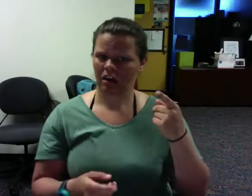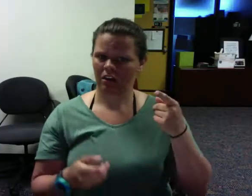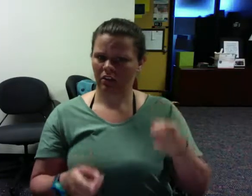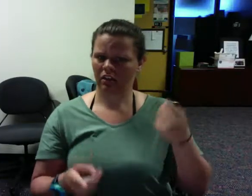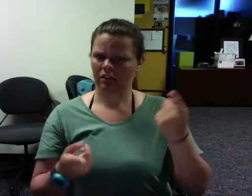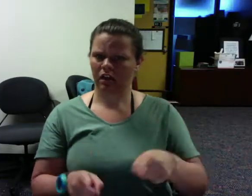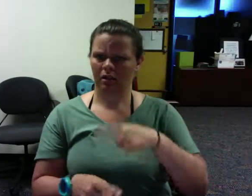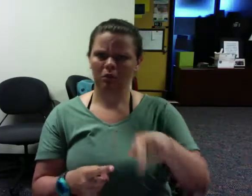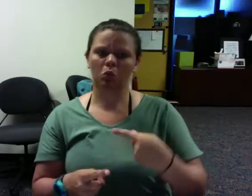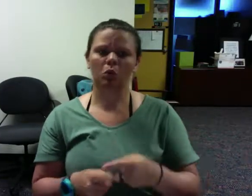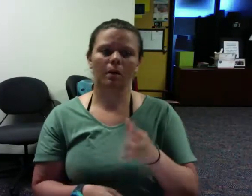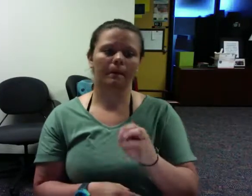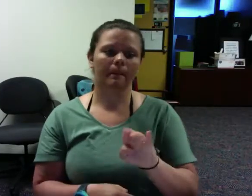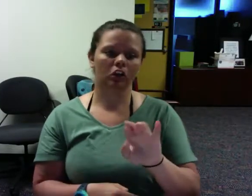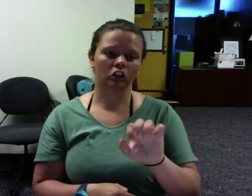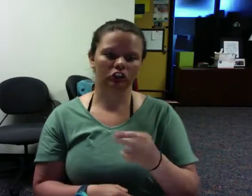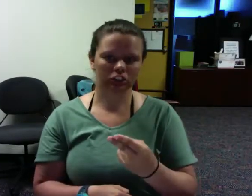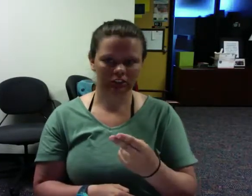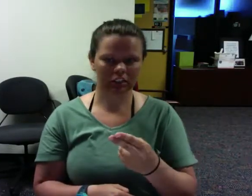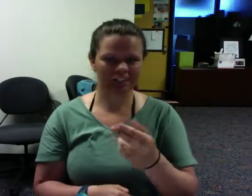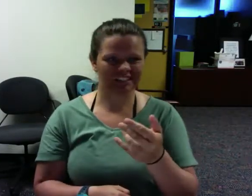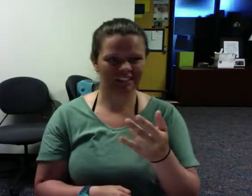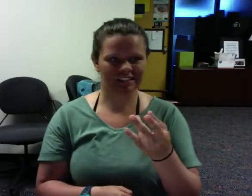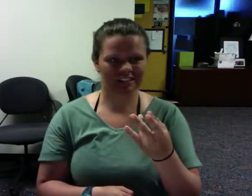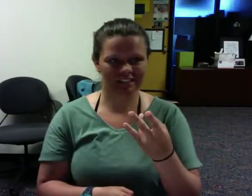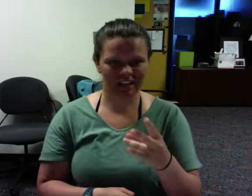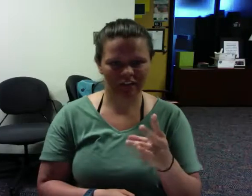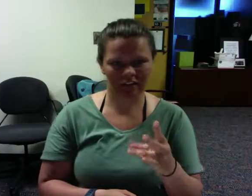1776. No, 75. 76.